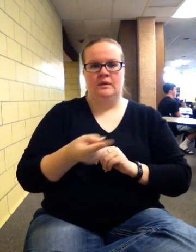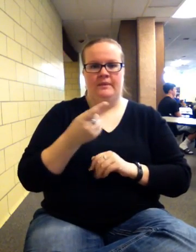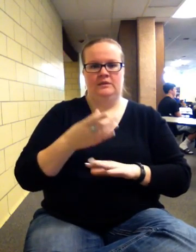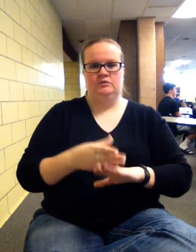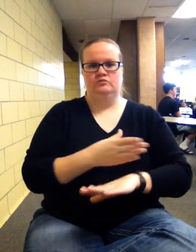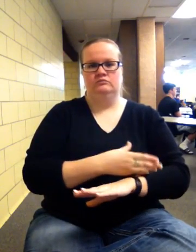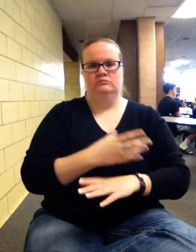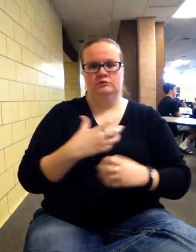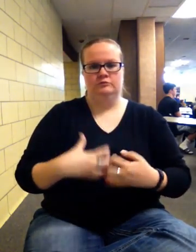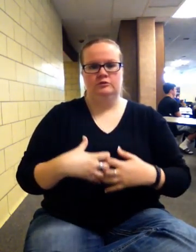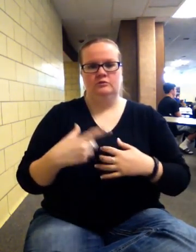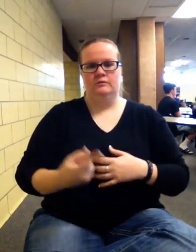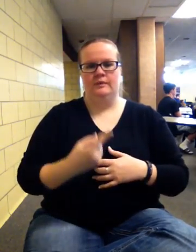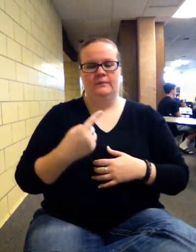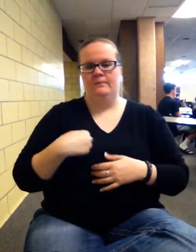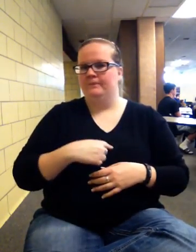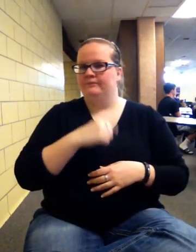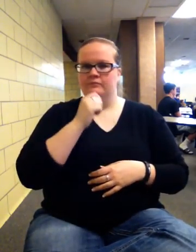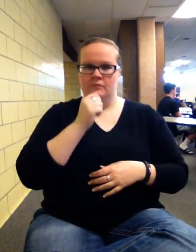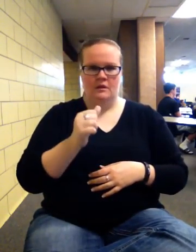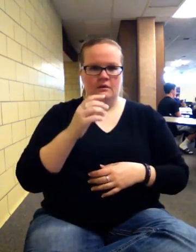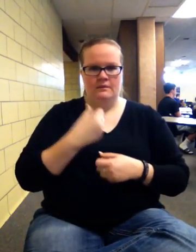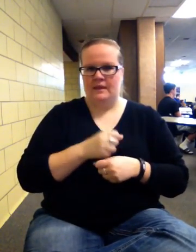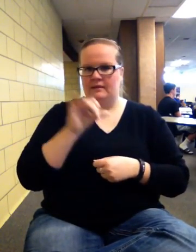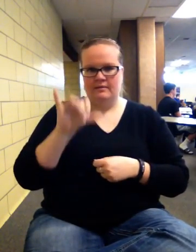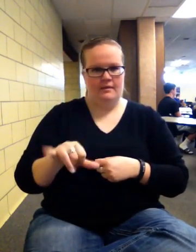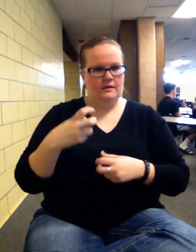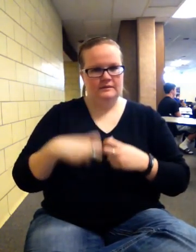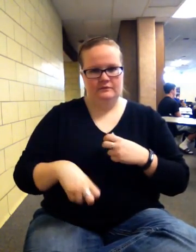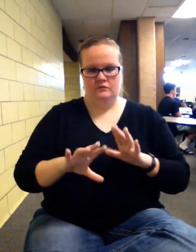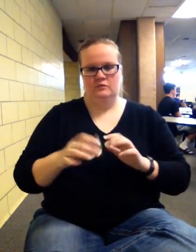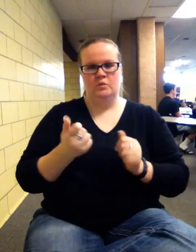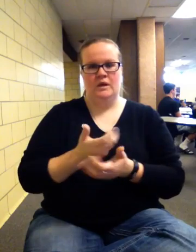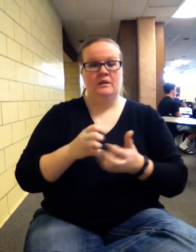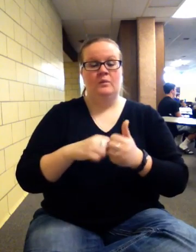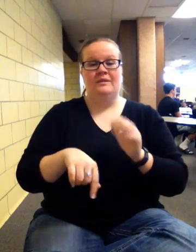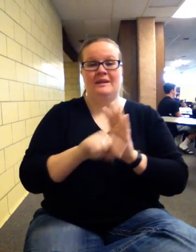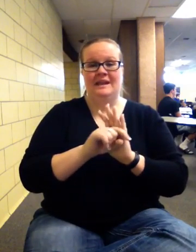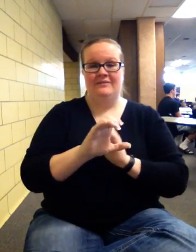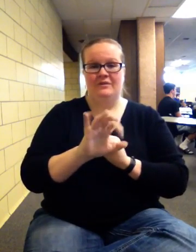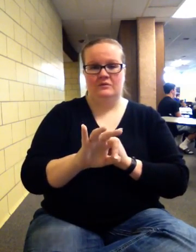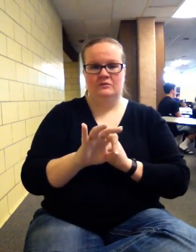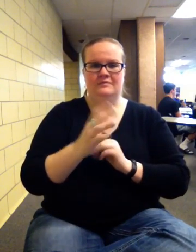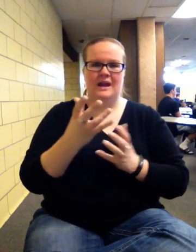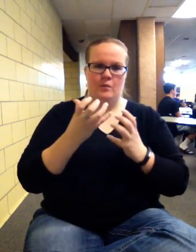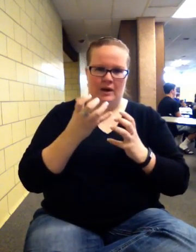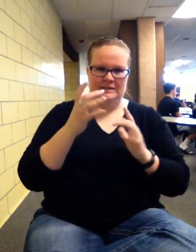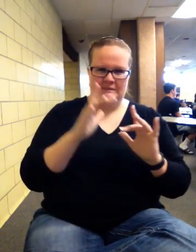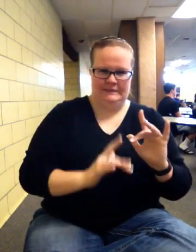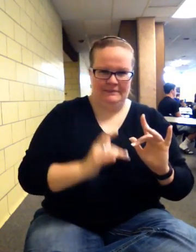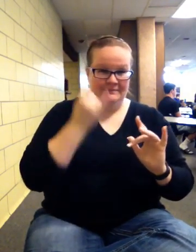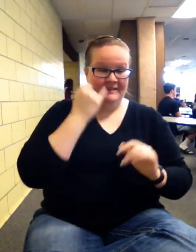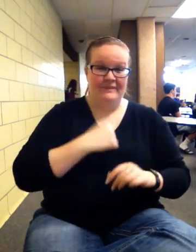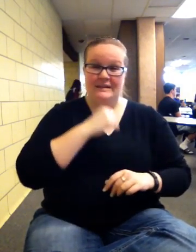or something. Okay? We're not going to make it that hard. So any ones that have a negative cash flow, I'm going to skip. If I didn't, I'll those off the homework